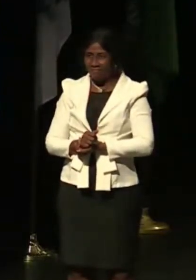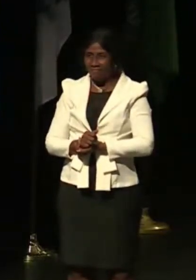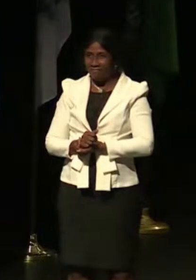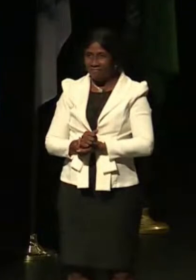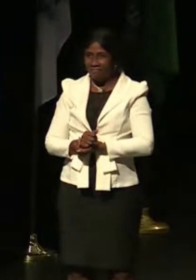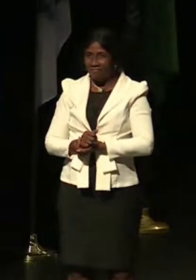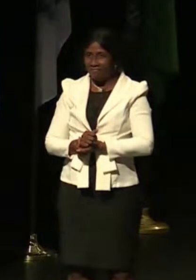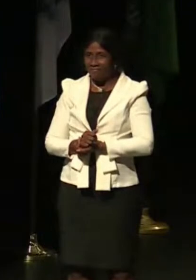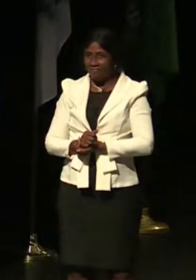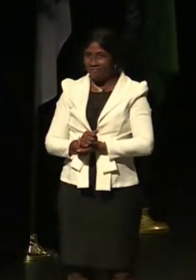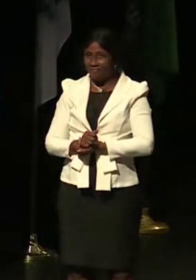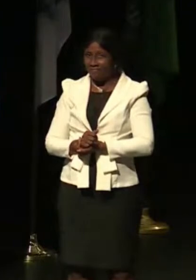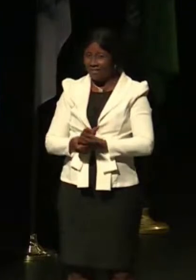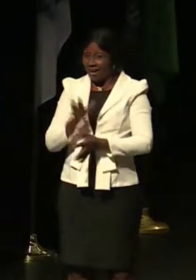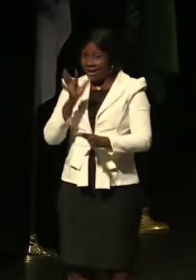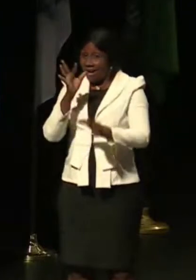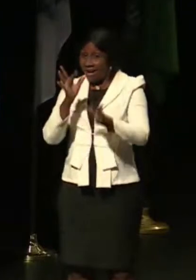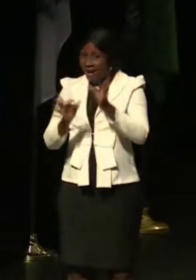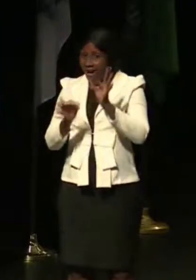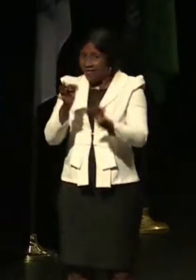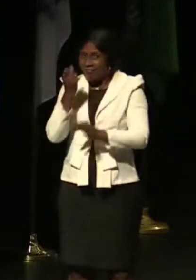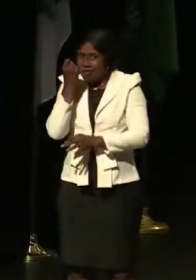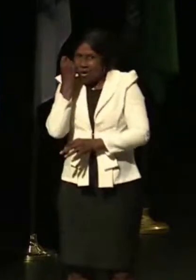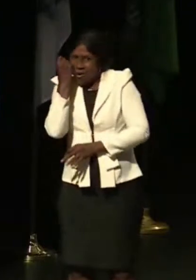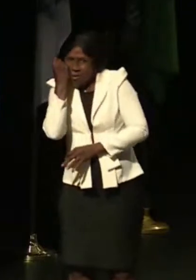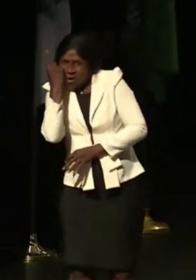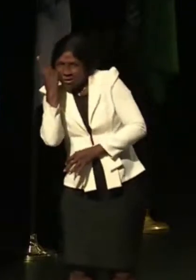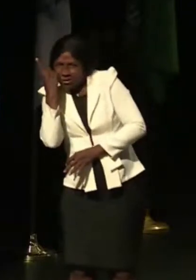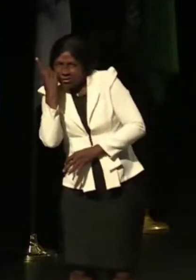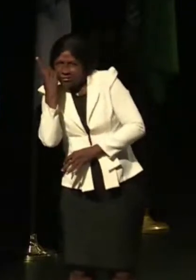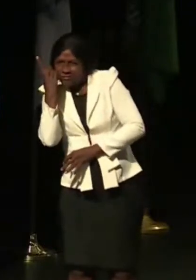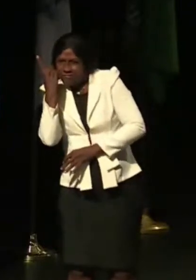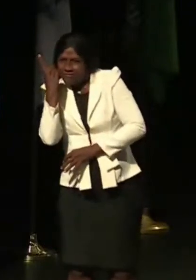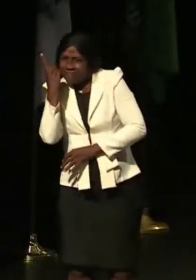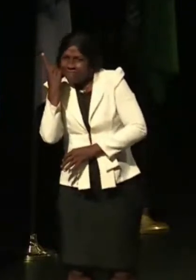When we recognize where we are